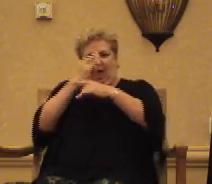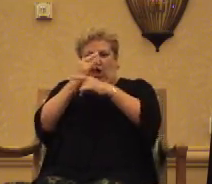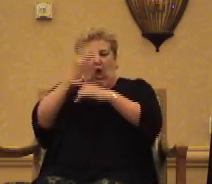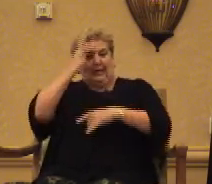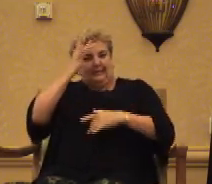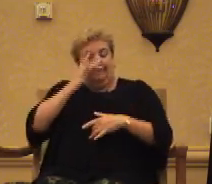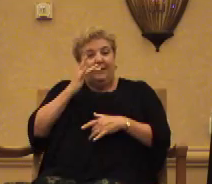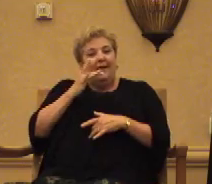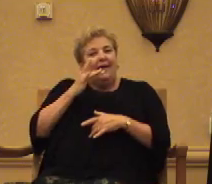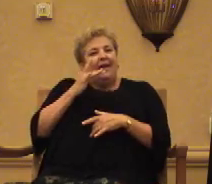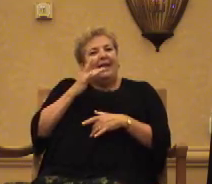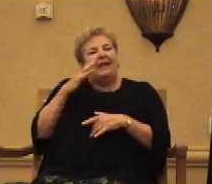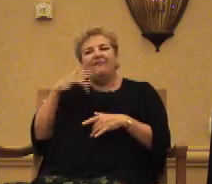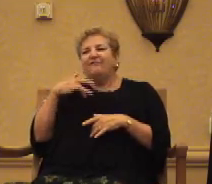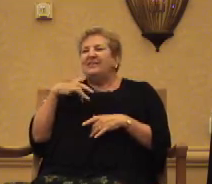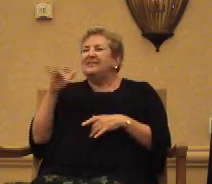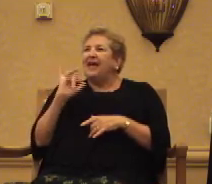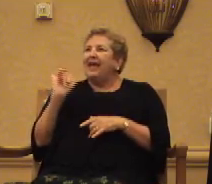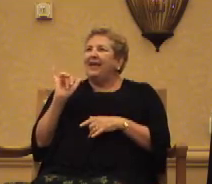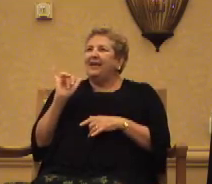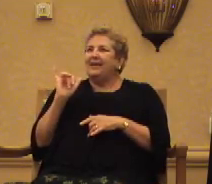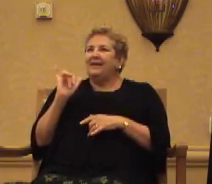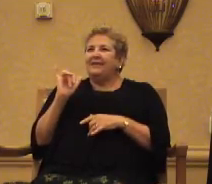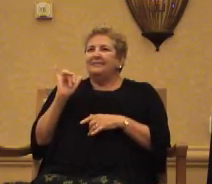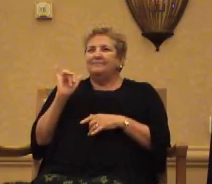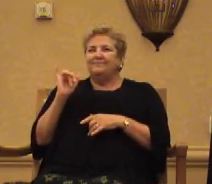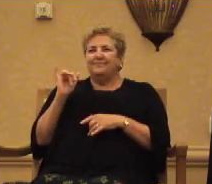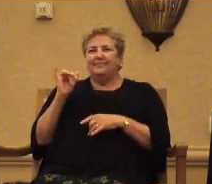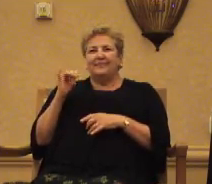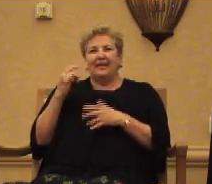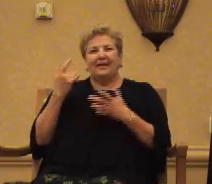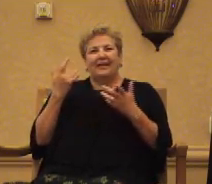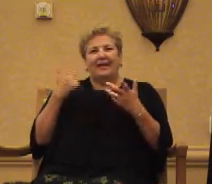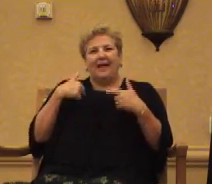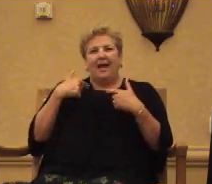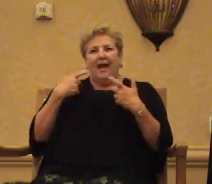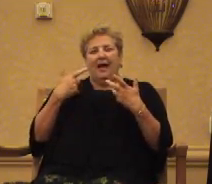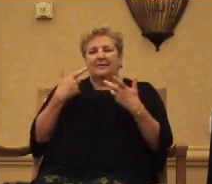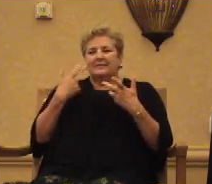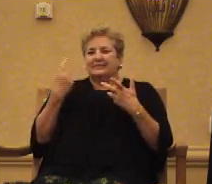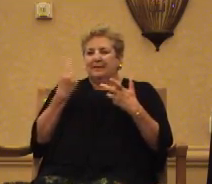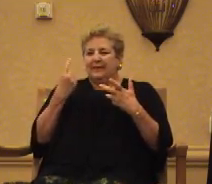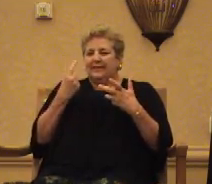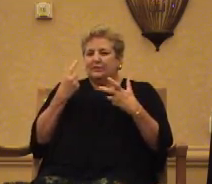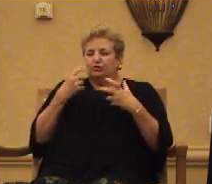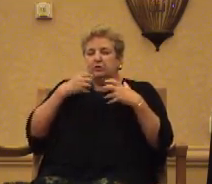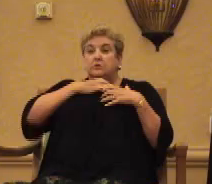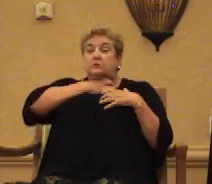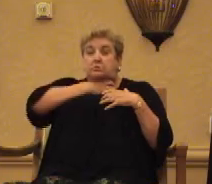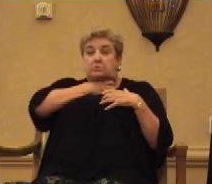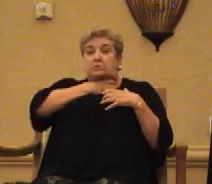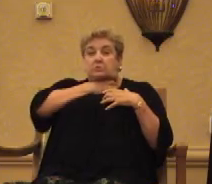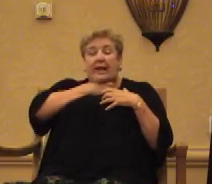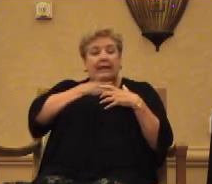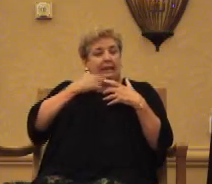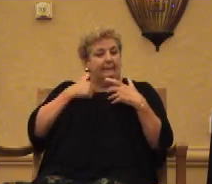while, it feels like somebody stepped on the oxygen hose to my being here. After a while, I